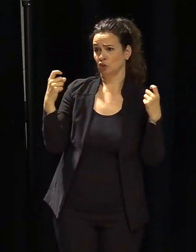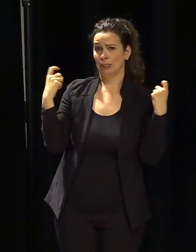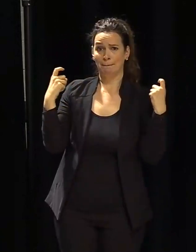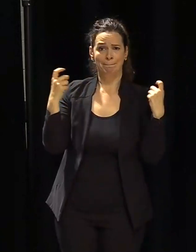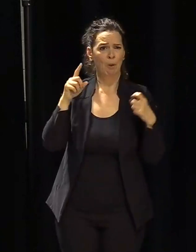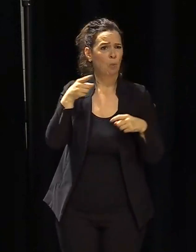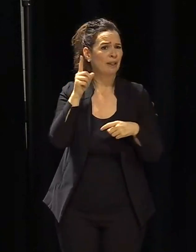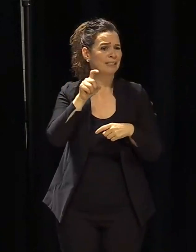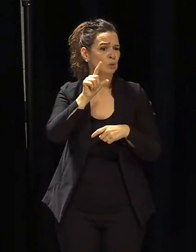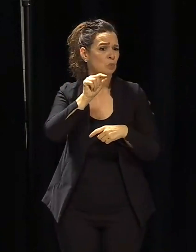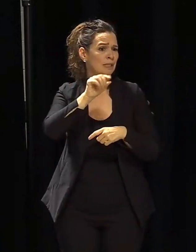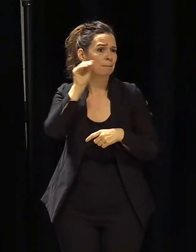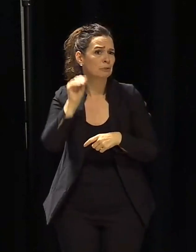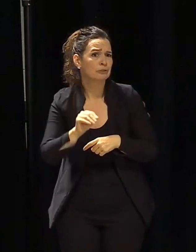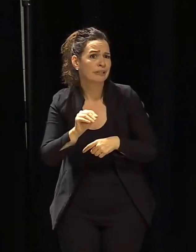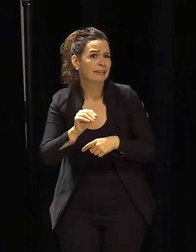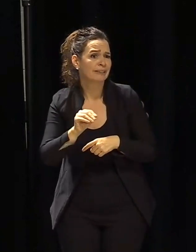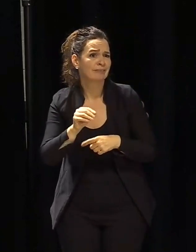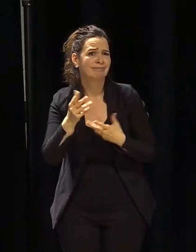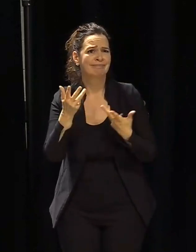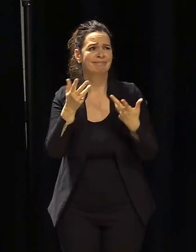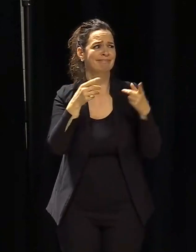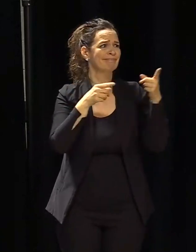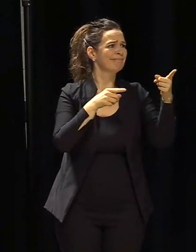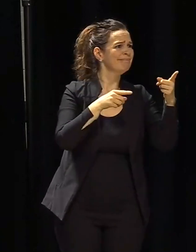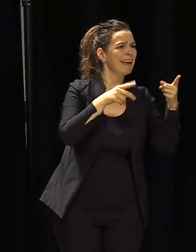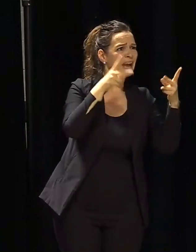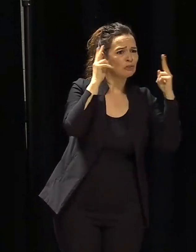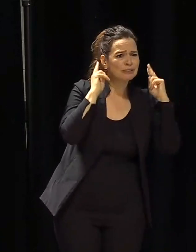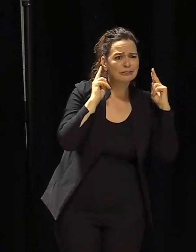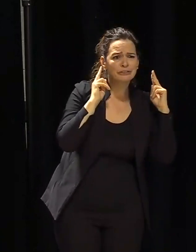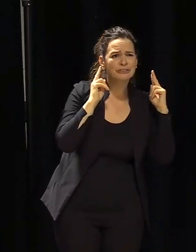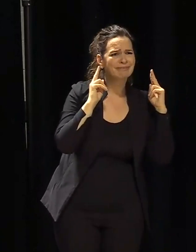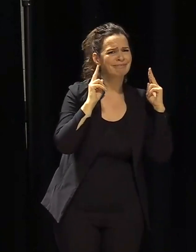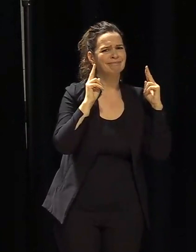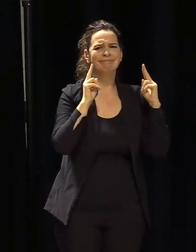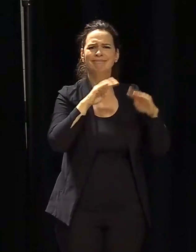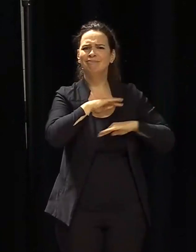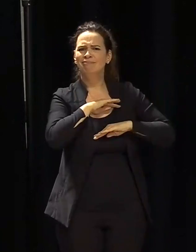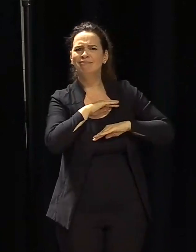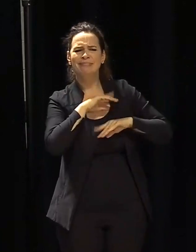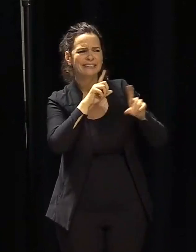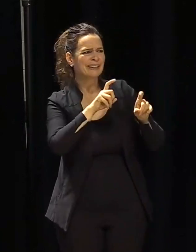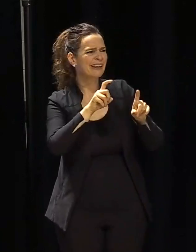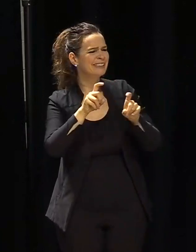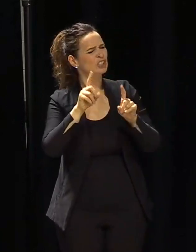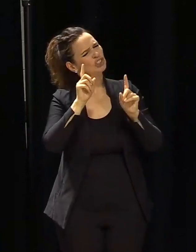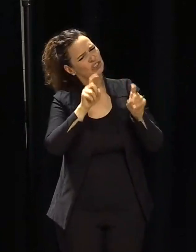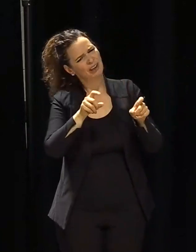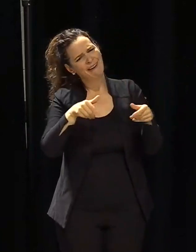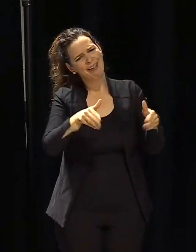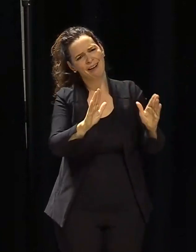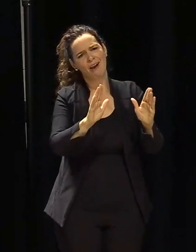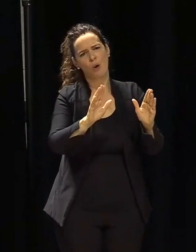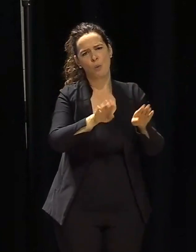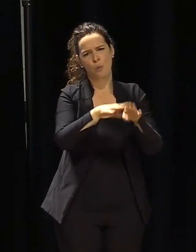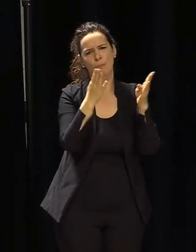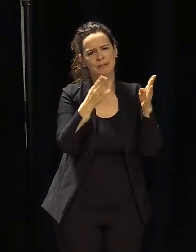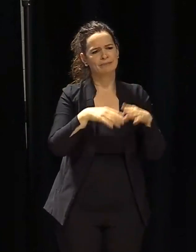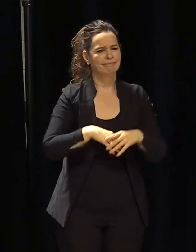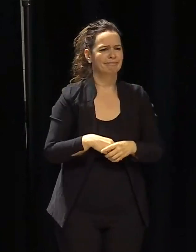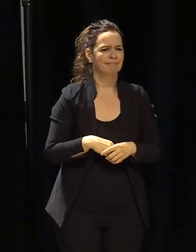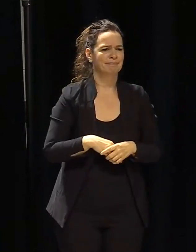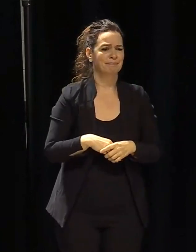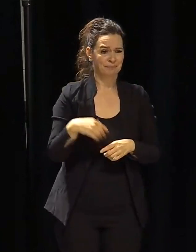percentage, we'll do that. We can do that. We have the infrastructure to do that. Now, every community in the state probably doesn't, Tim,